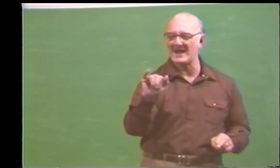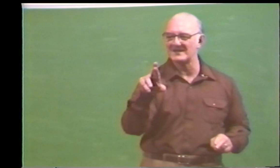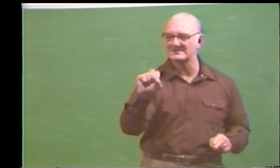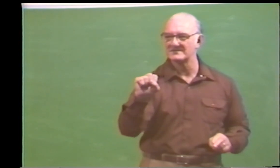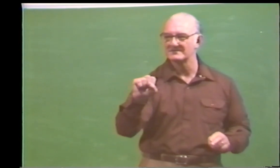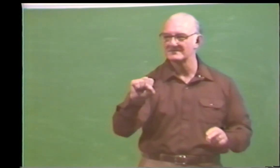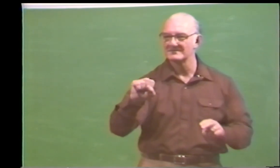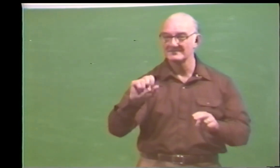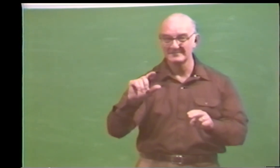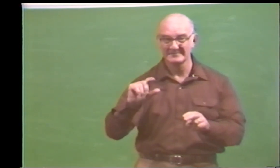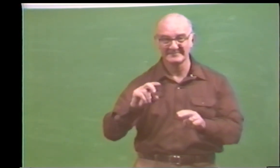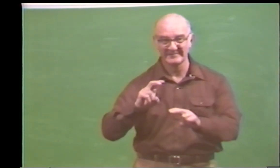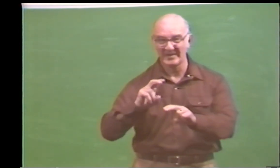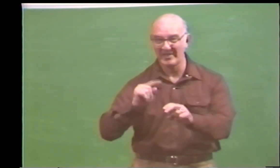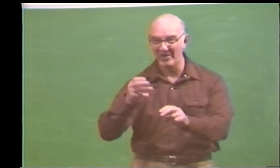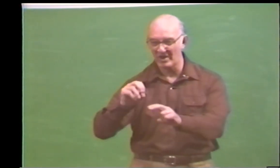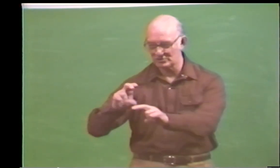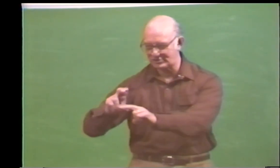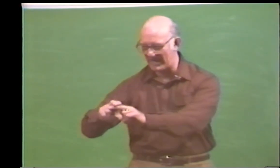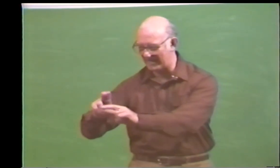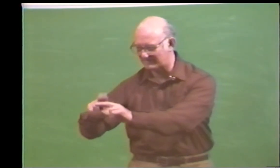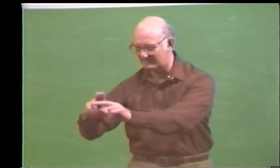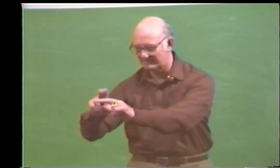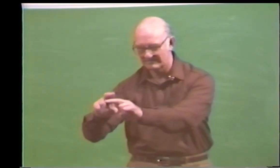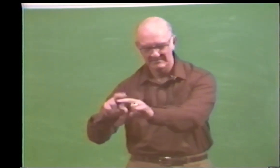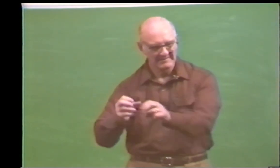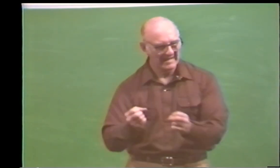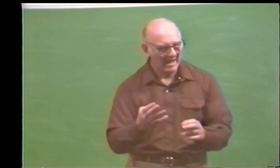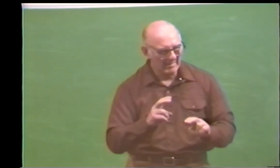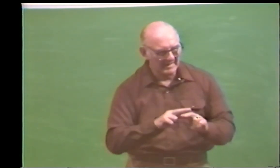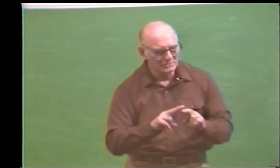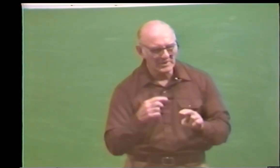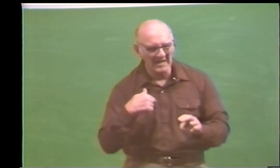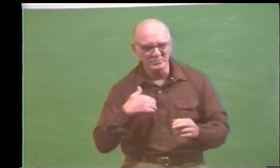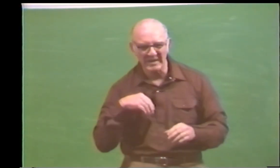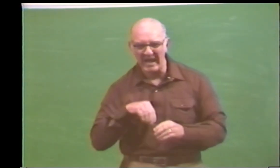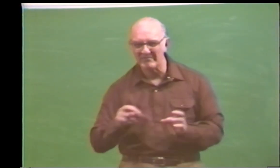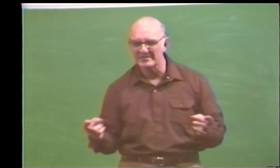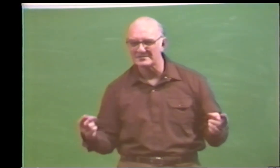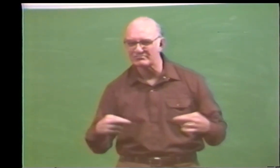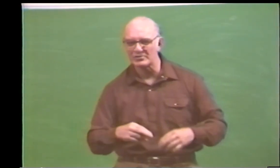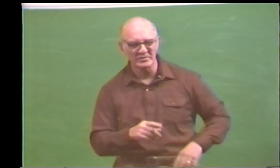chairs. The chairs. How many chairs we have in this room?